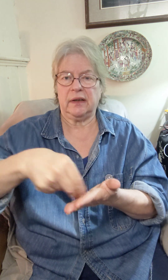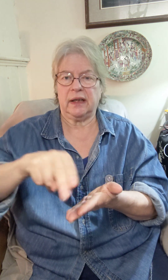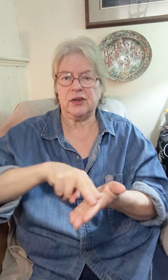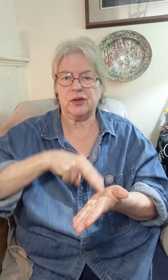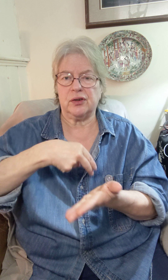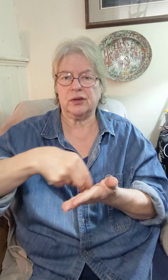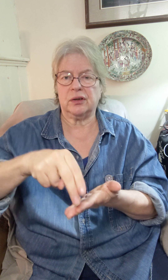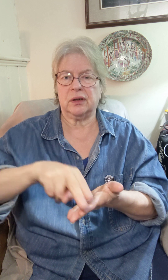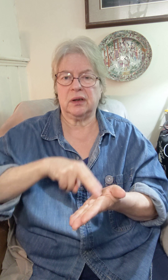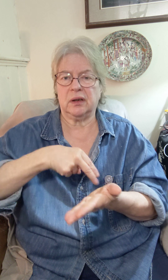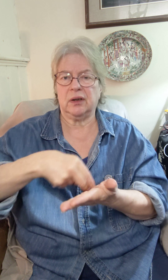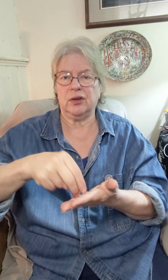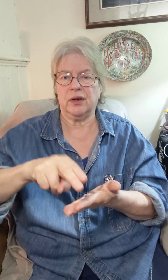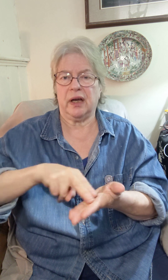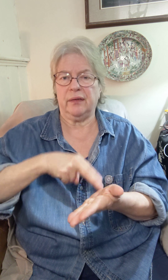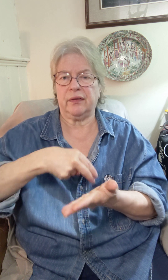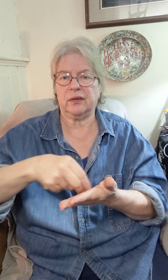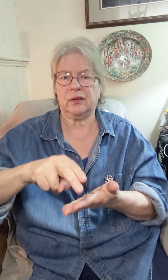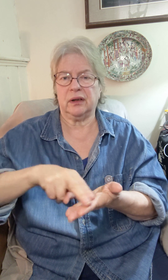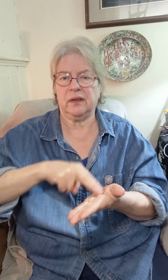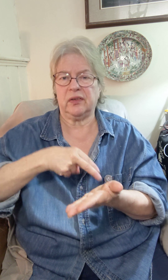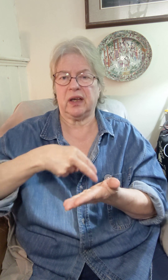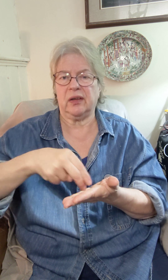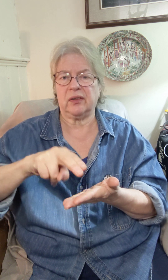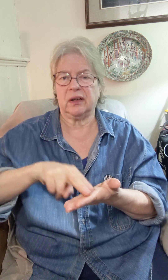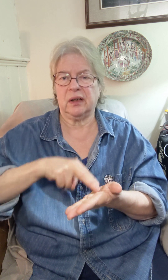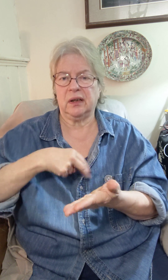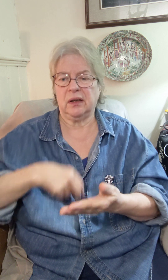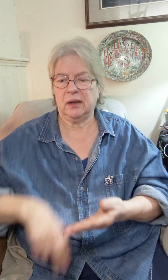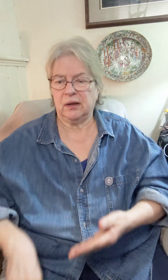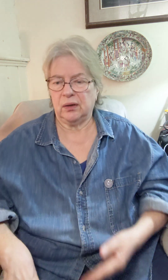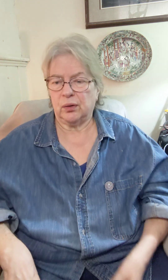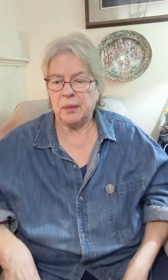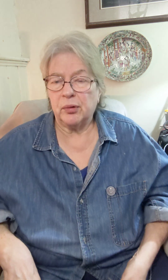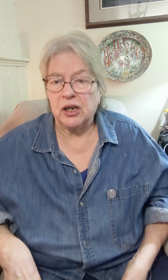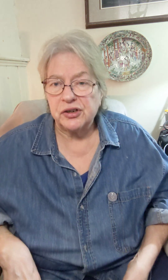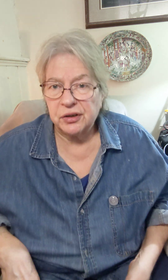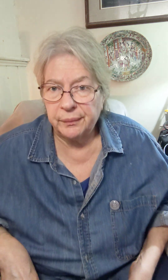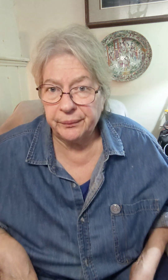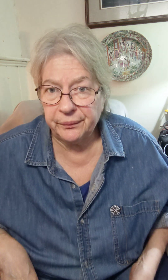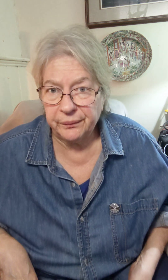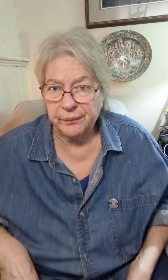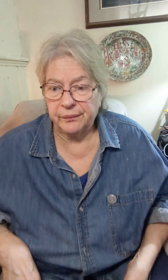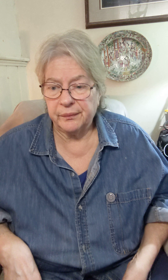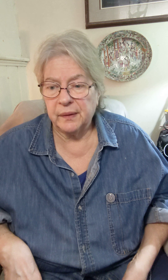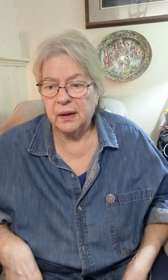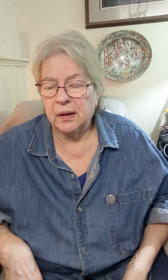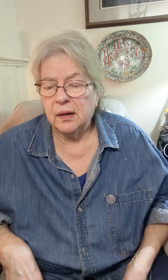that's your knife in this case, or a brush.